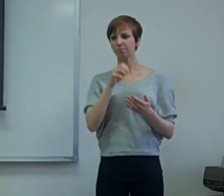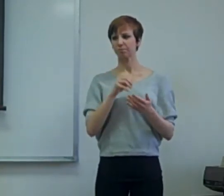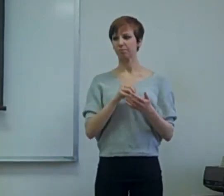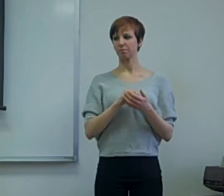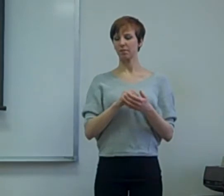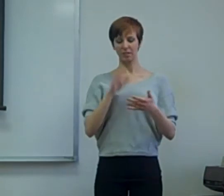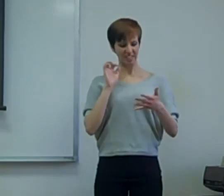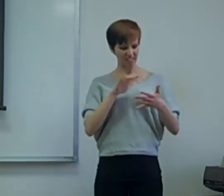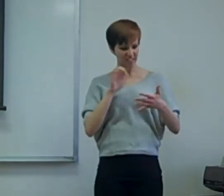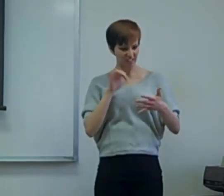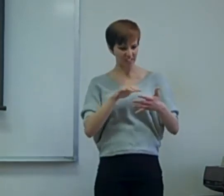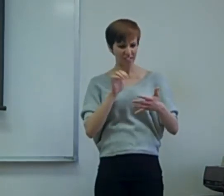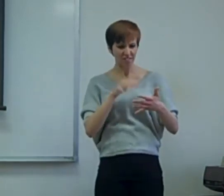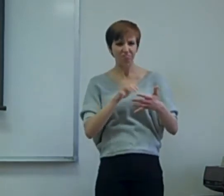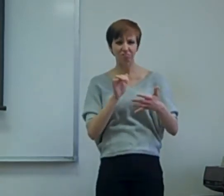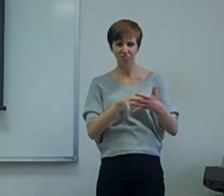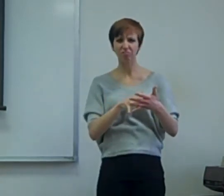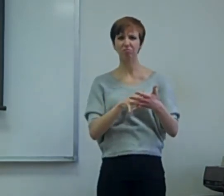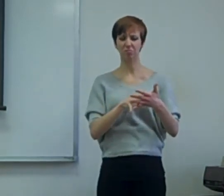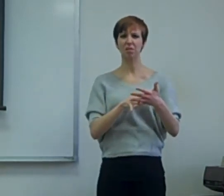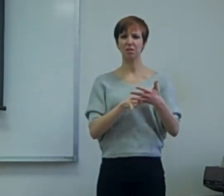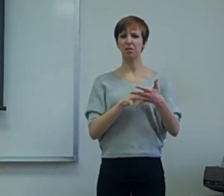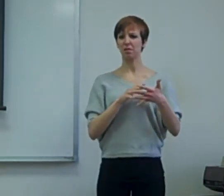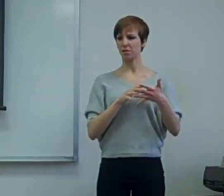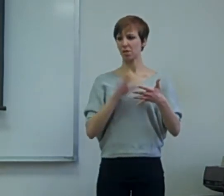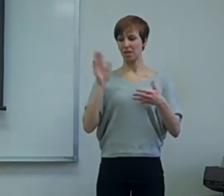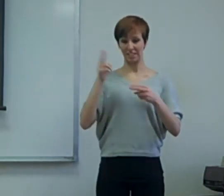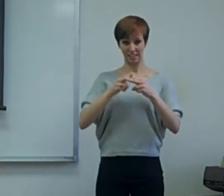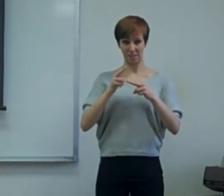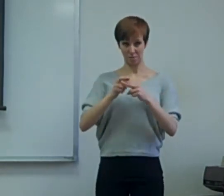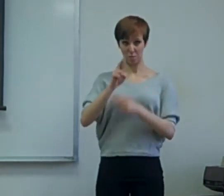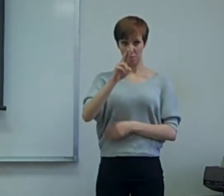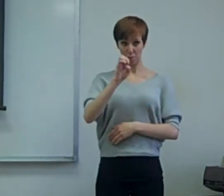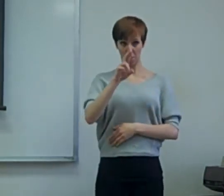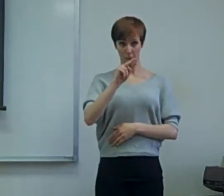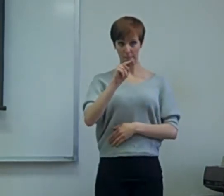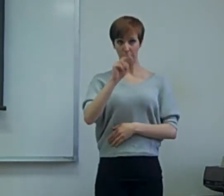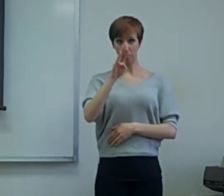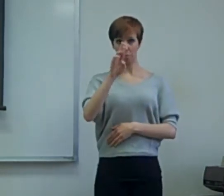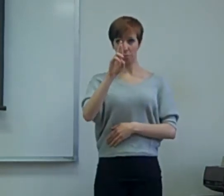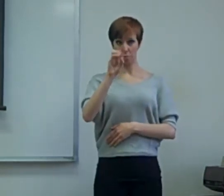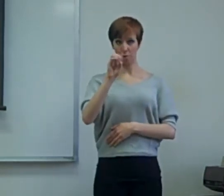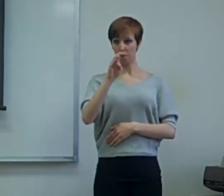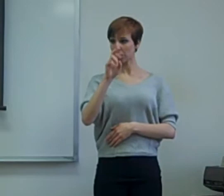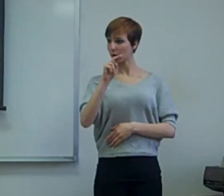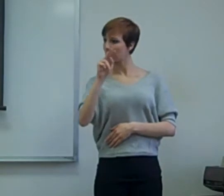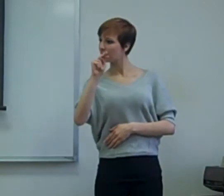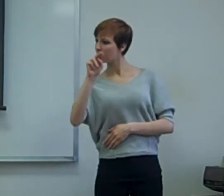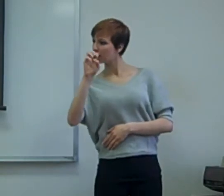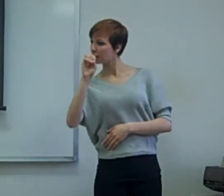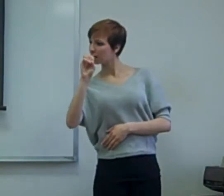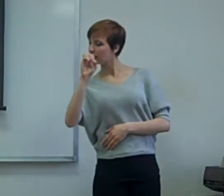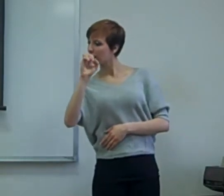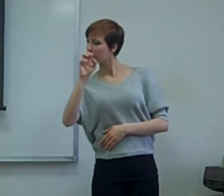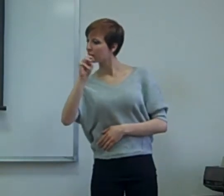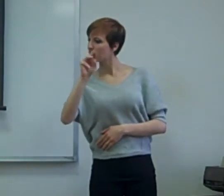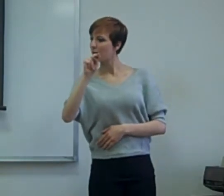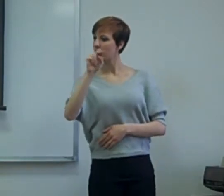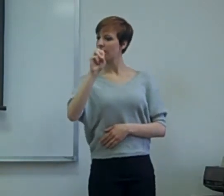work named Robert Niemeyer. And I think he's in Tennessee. And